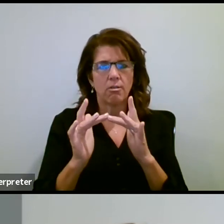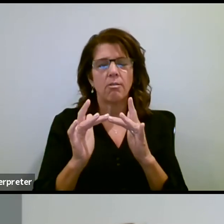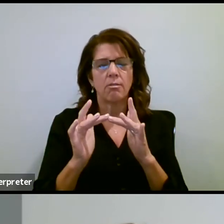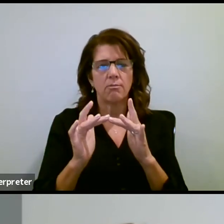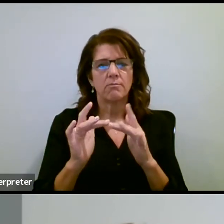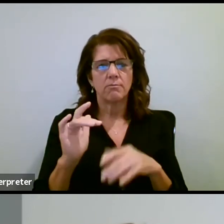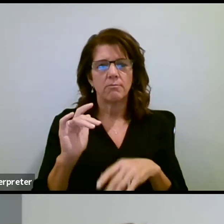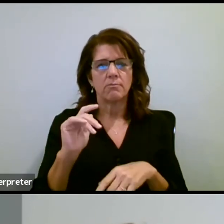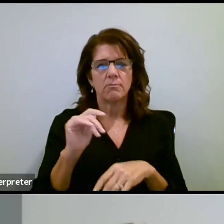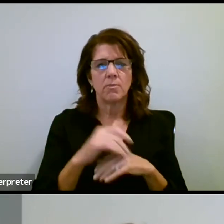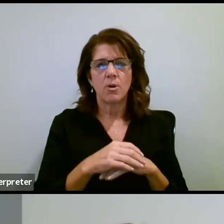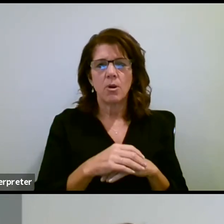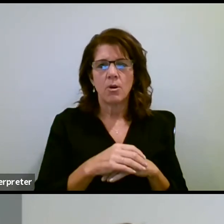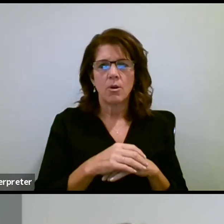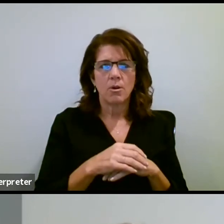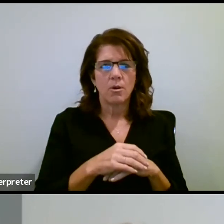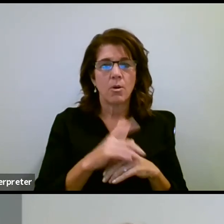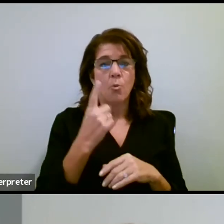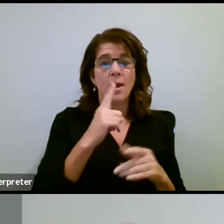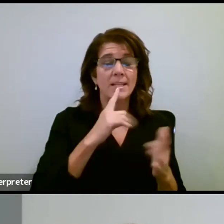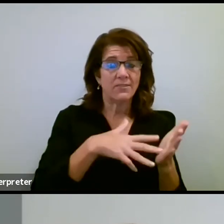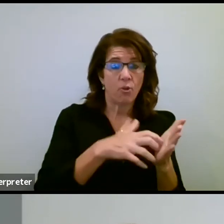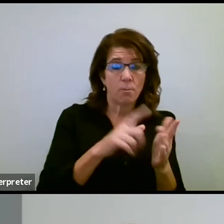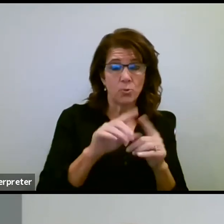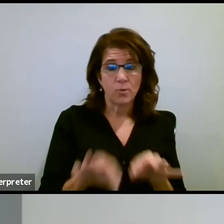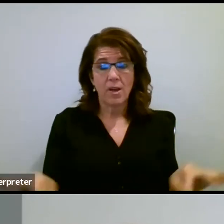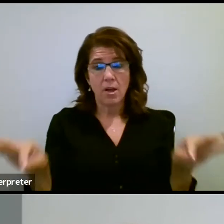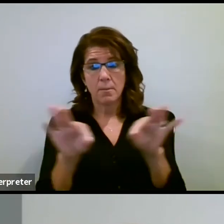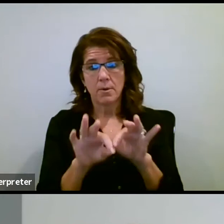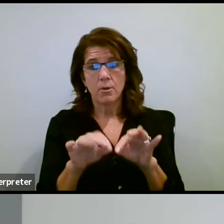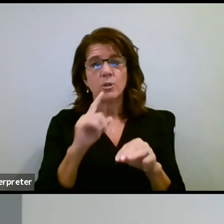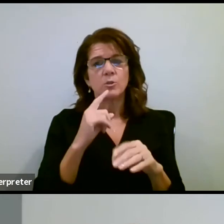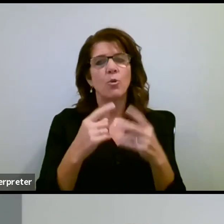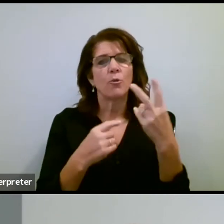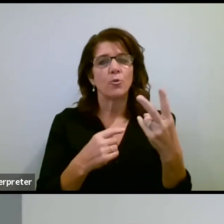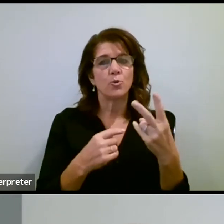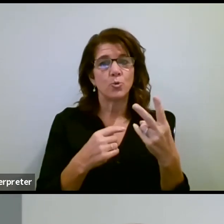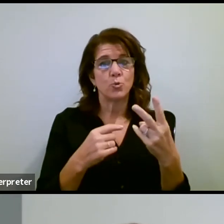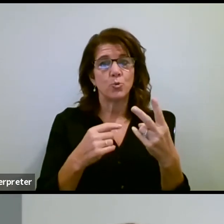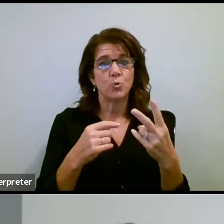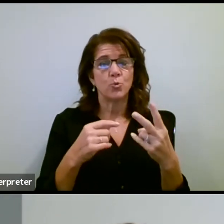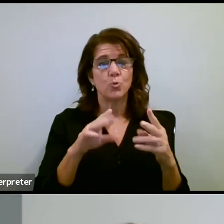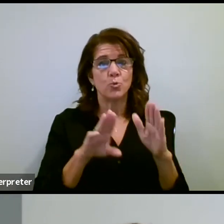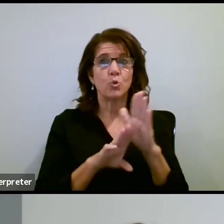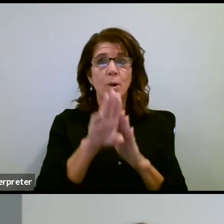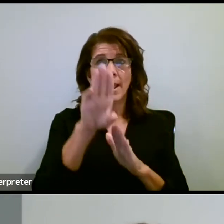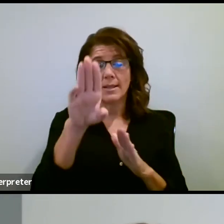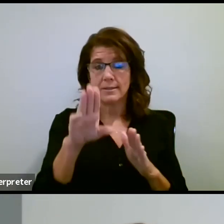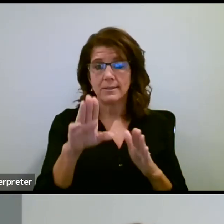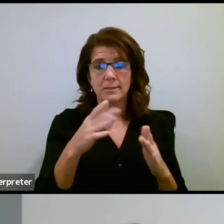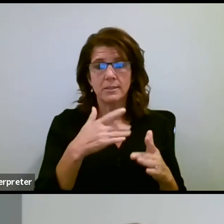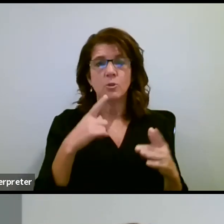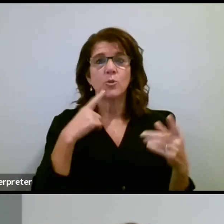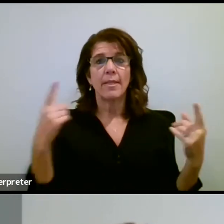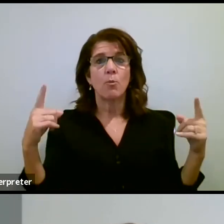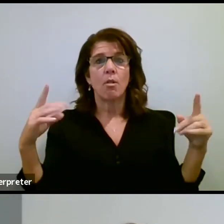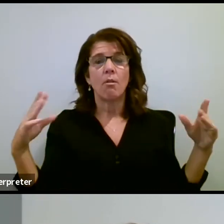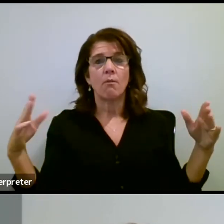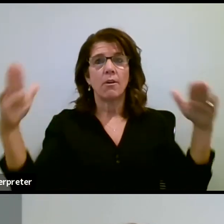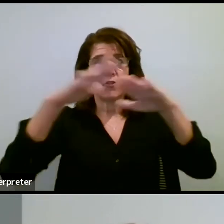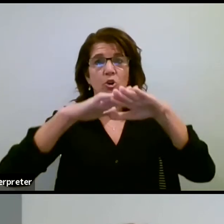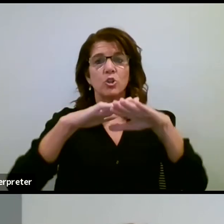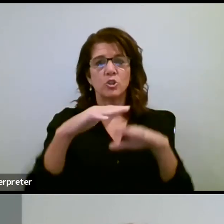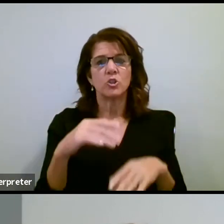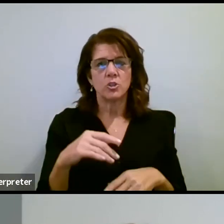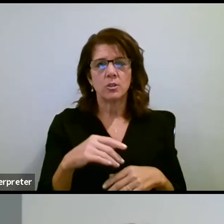was from vulnerable to valuable. So if there are two mega trends and they are on the growth, what they should do is converge. So for us, one of the